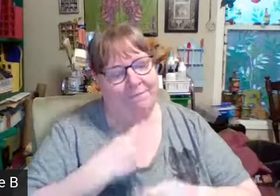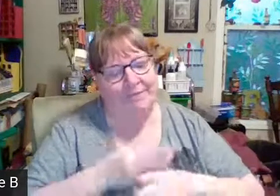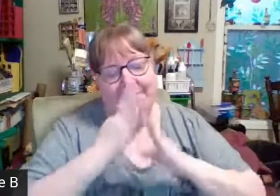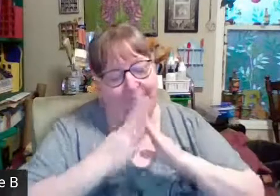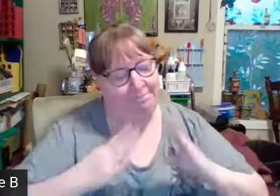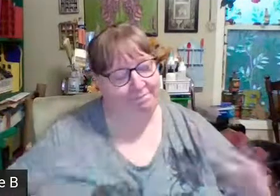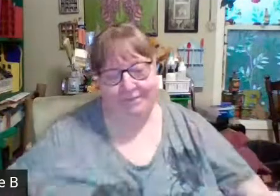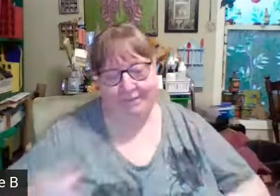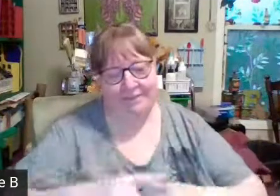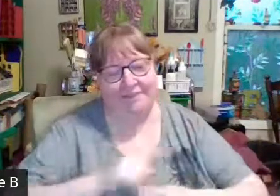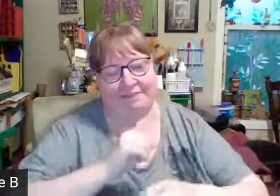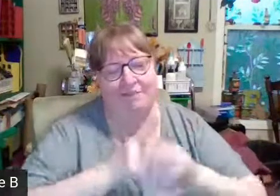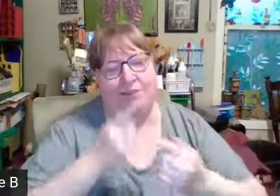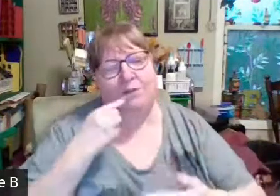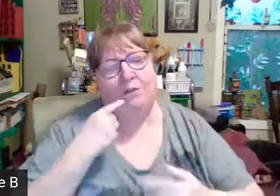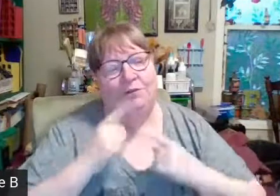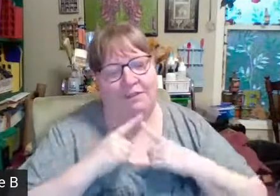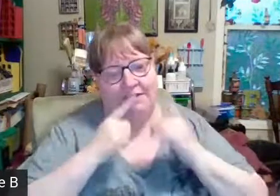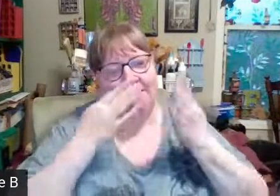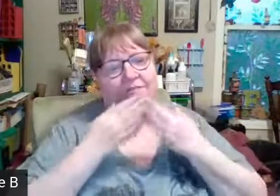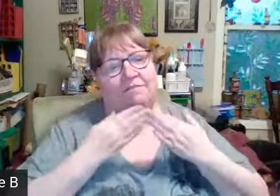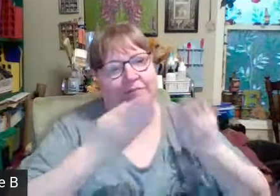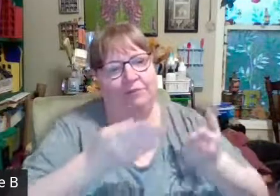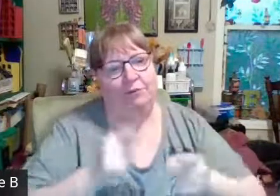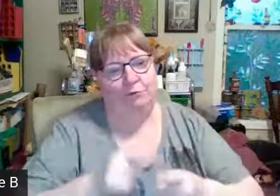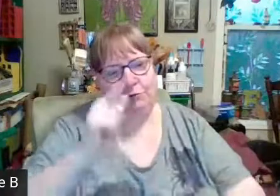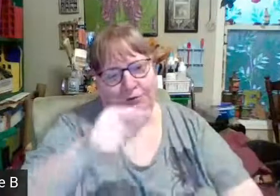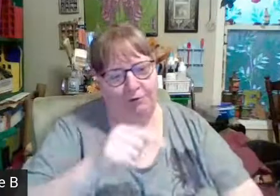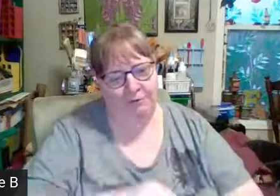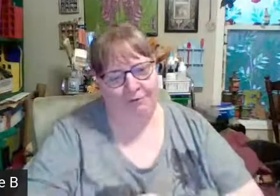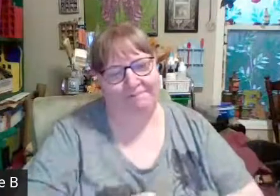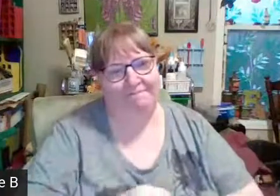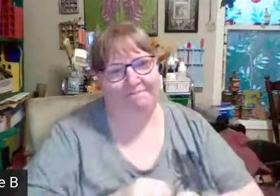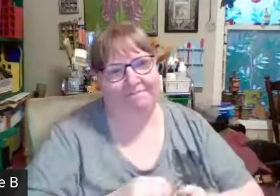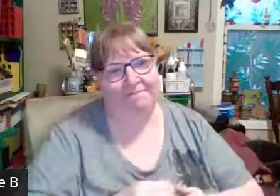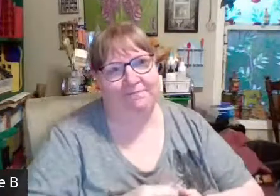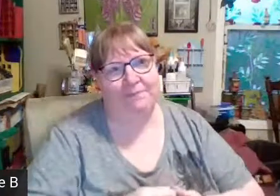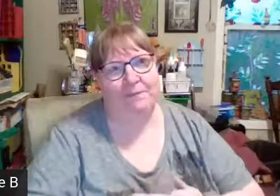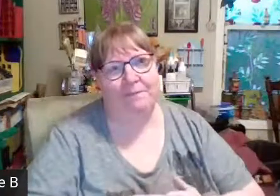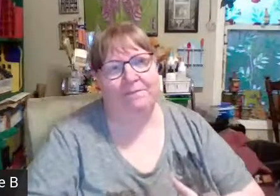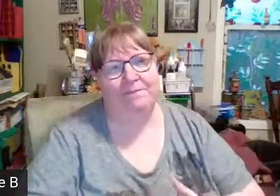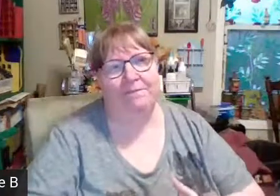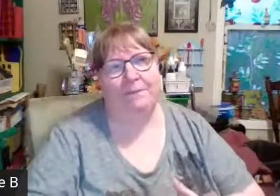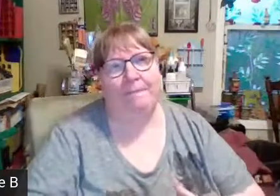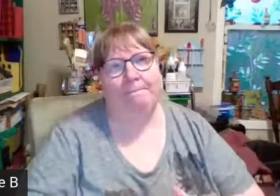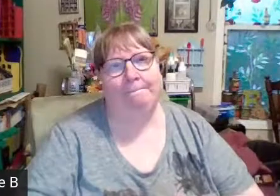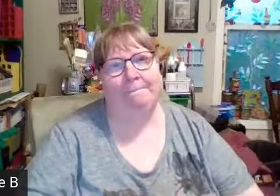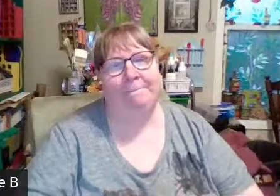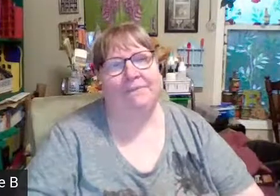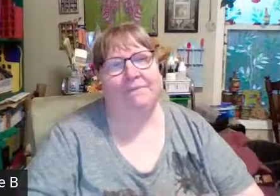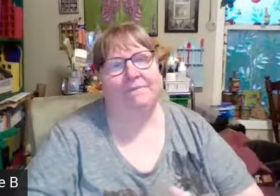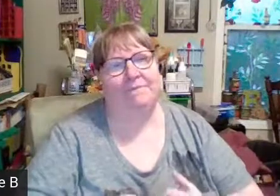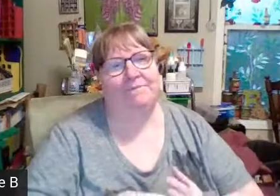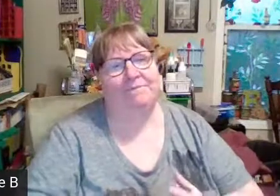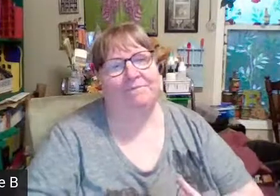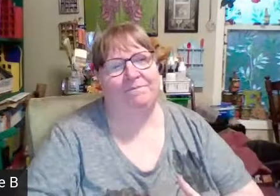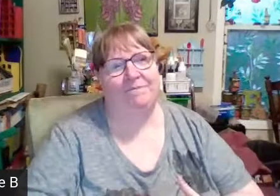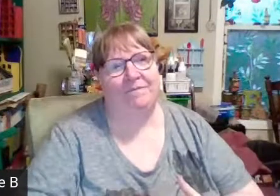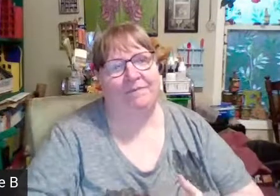love to give those blessings to you guys. Just know for the newest folks, that isn't the norm. The norm is one package, 13 by 10, gets mailed